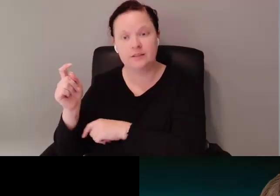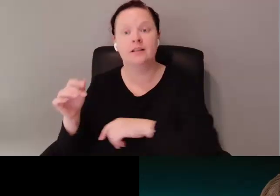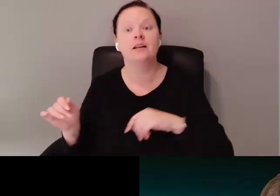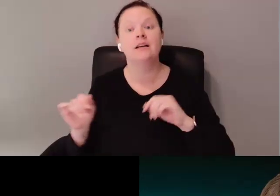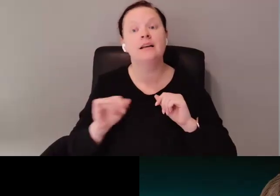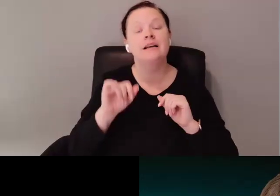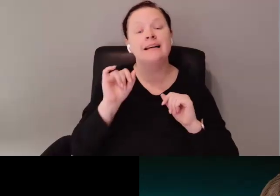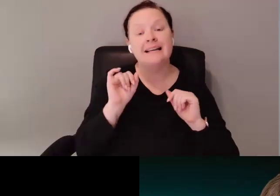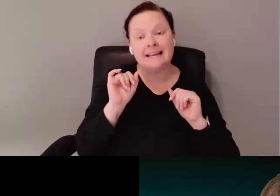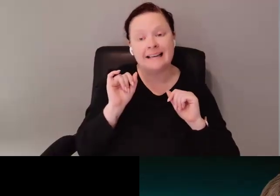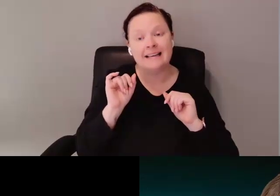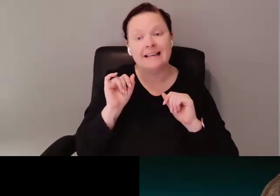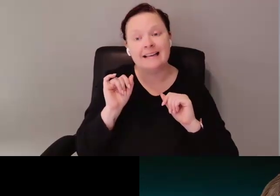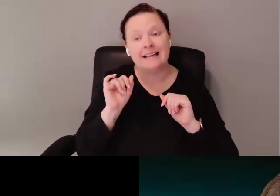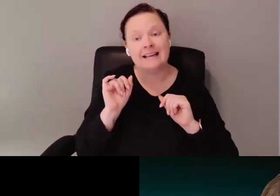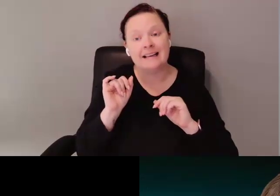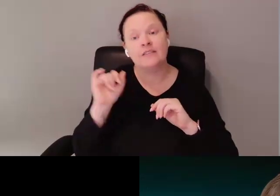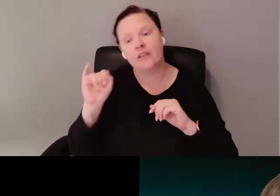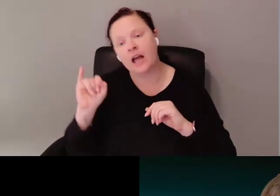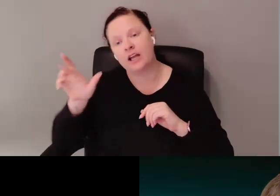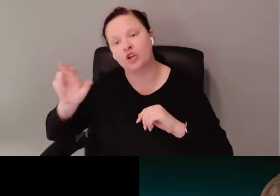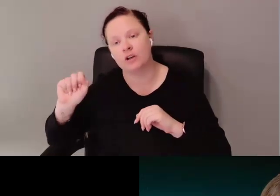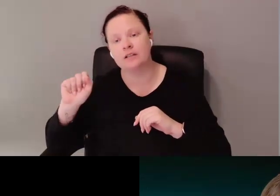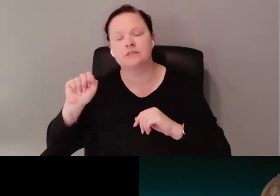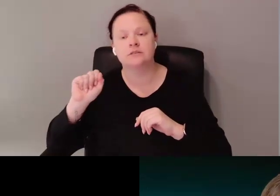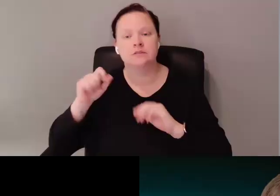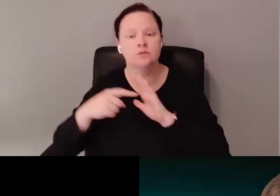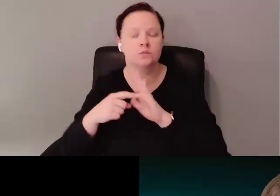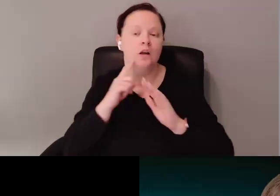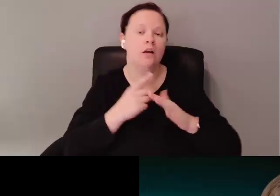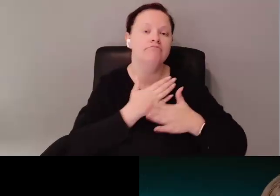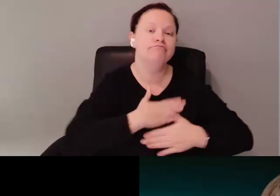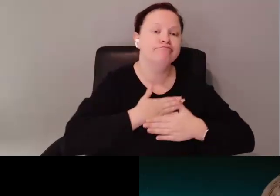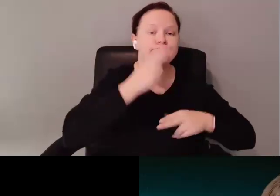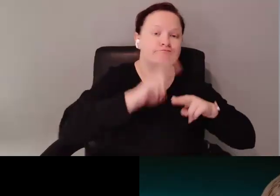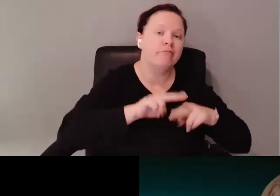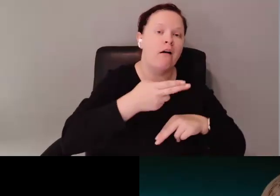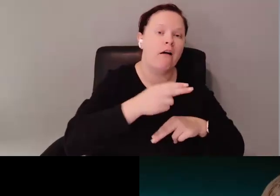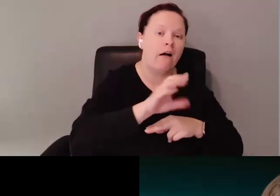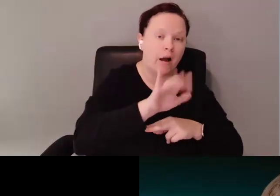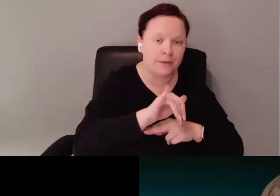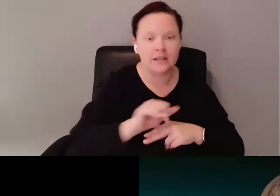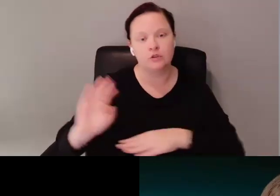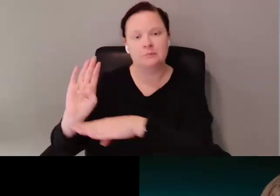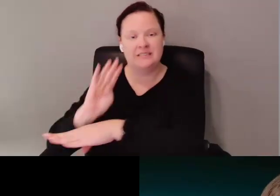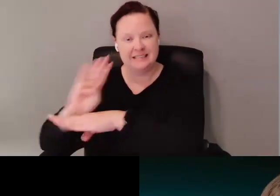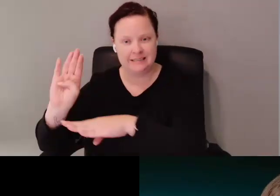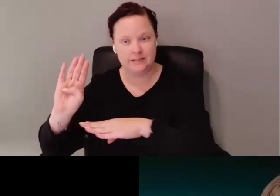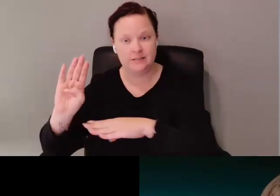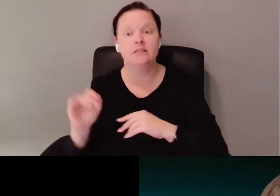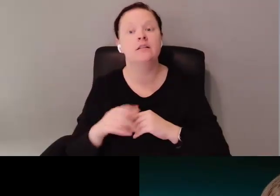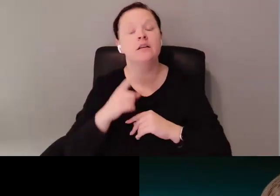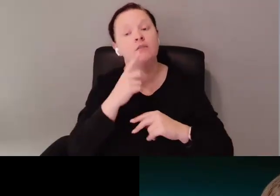the IRS delineates between hobby versus business, if you have a